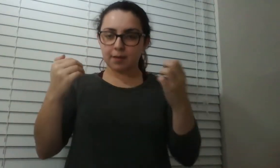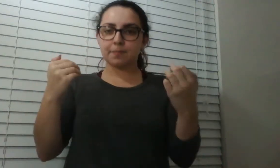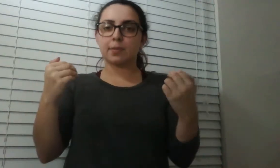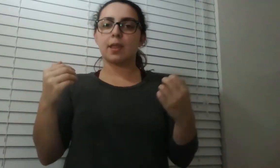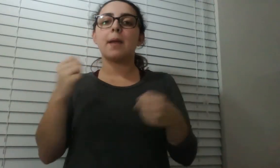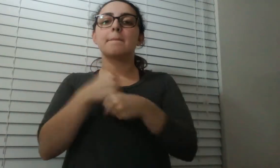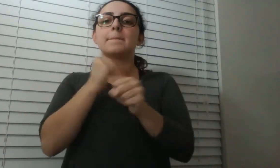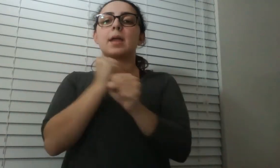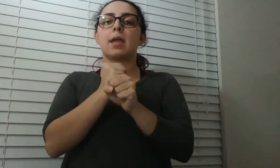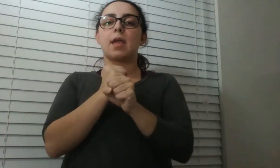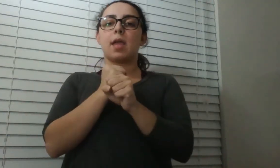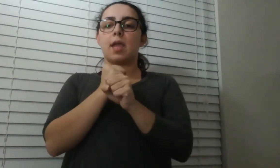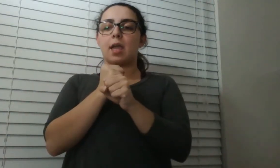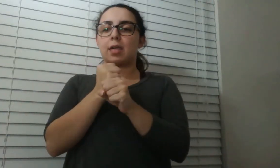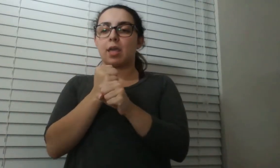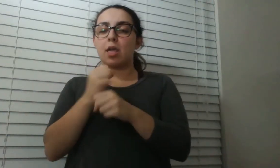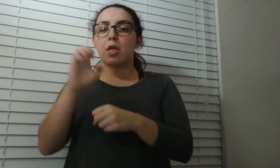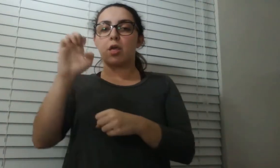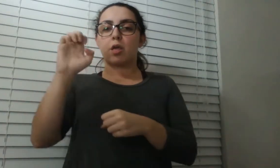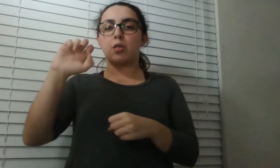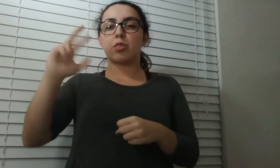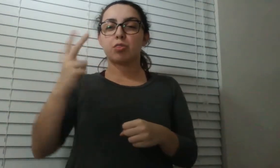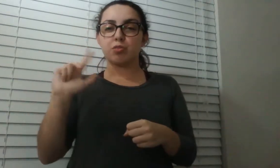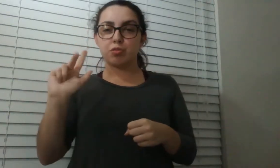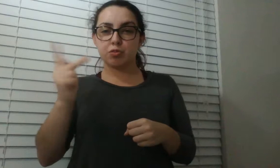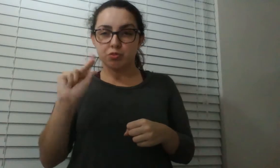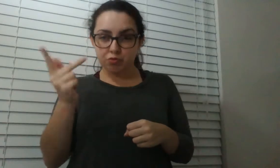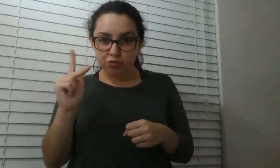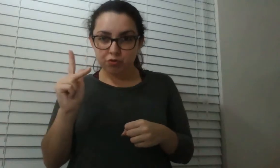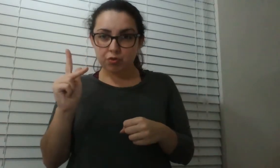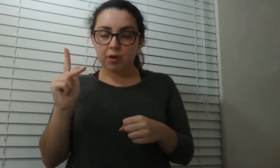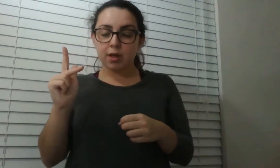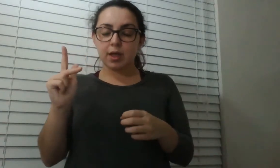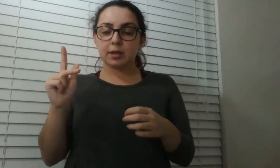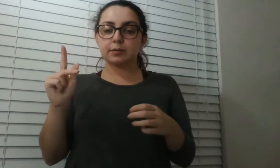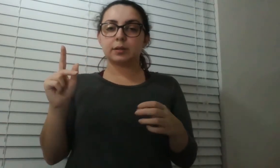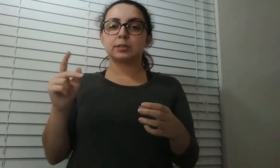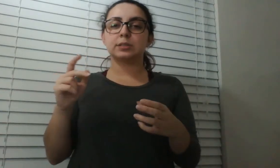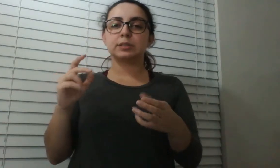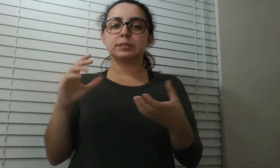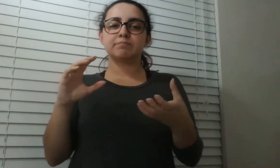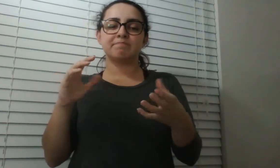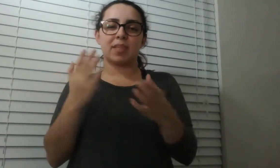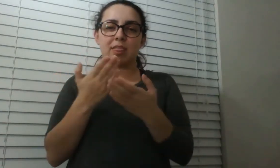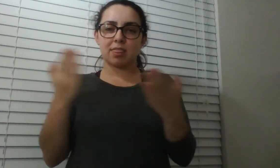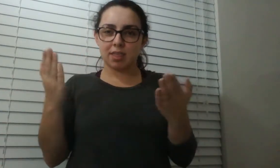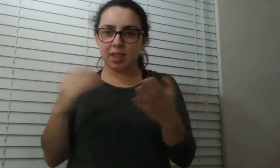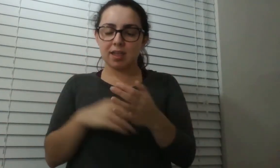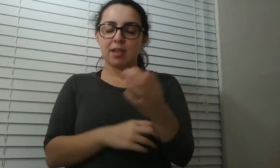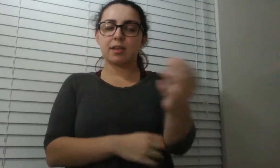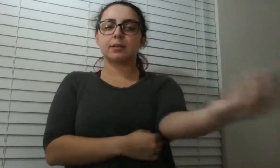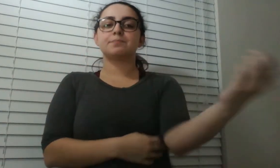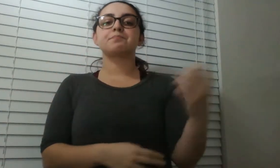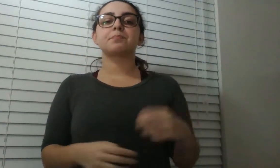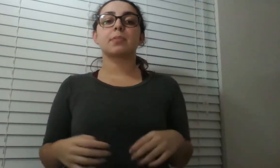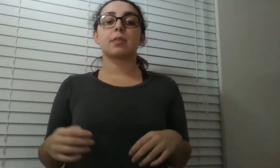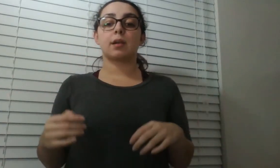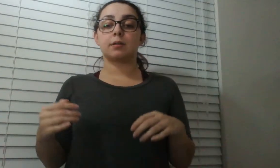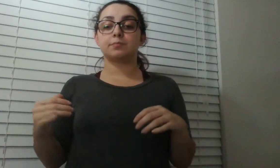have like an exhibit where people can come and see them while they listen to the audio, or even if they have access to a 3D printer, they could just print